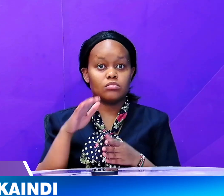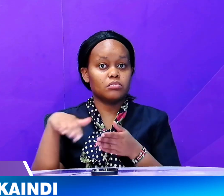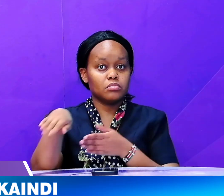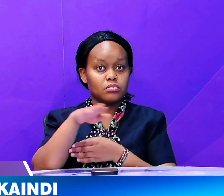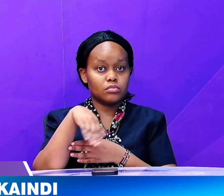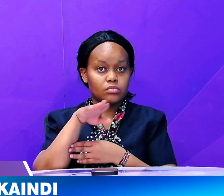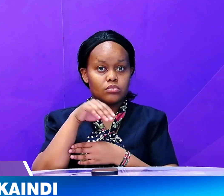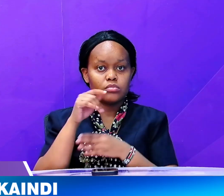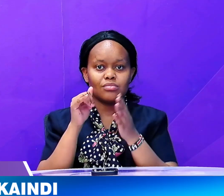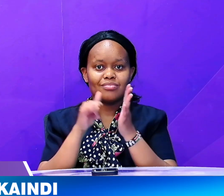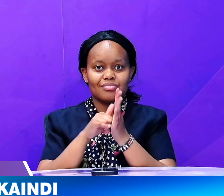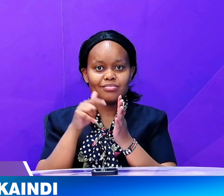that the Parliament